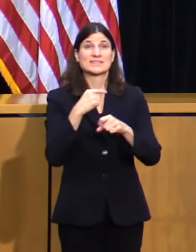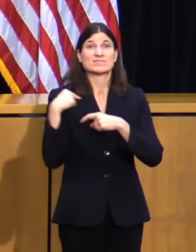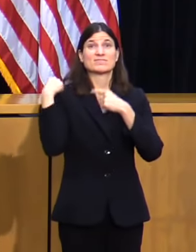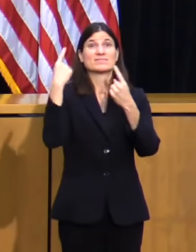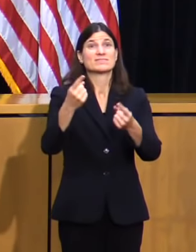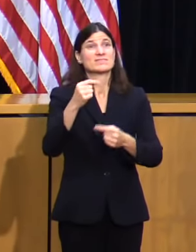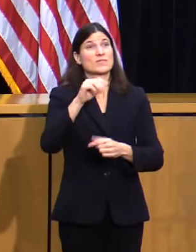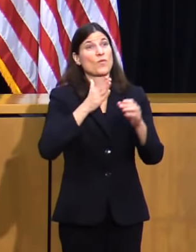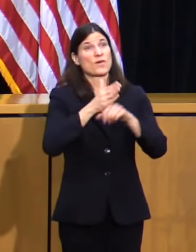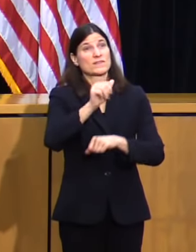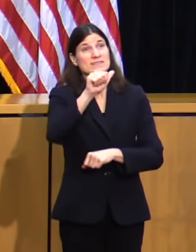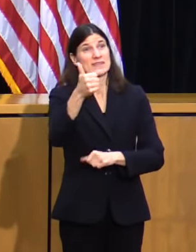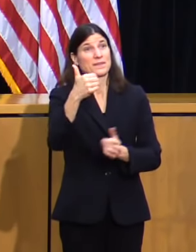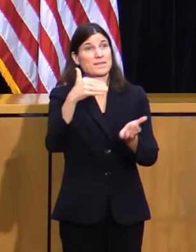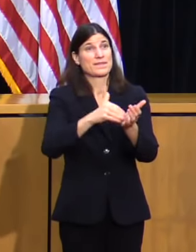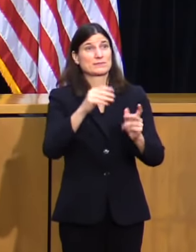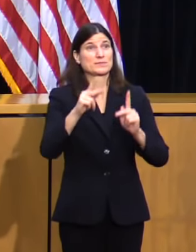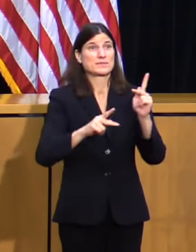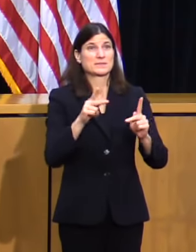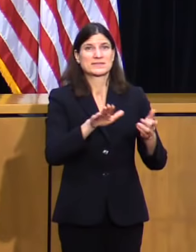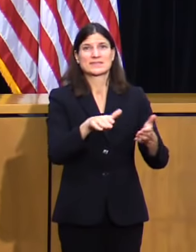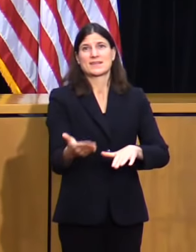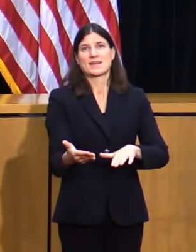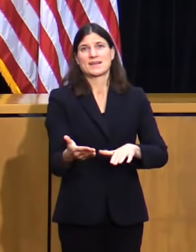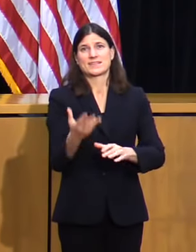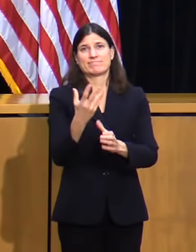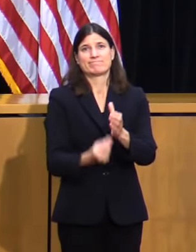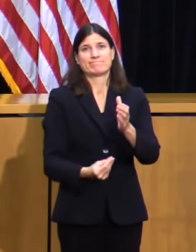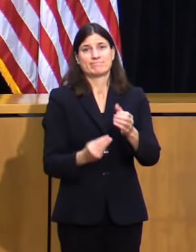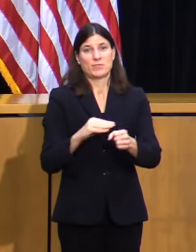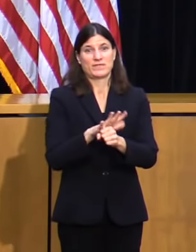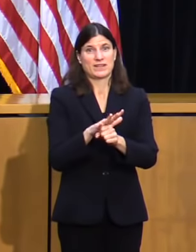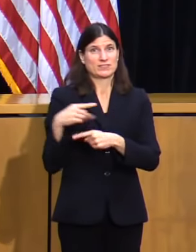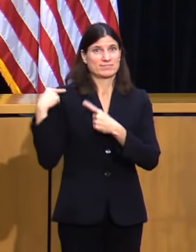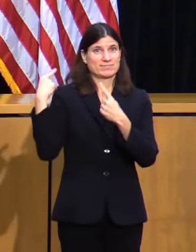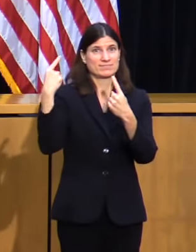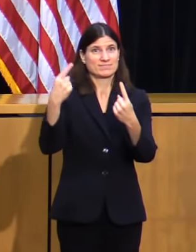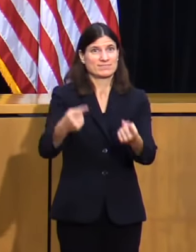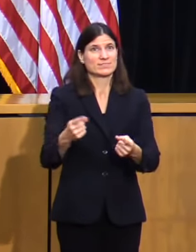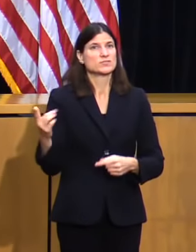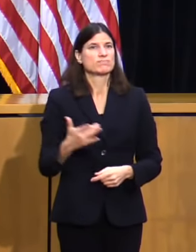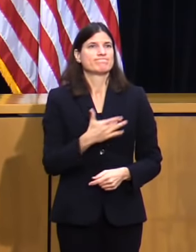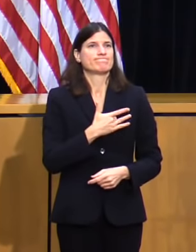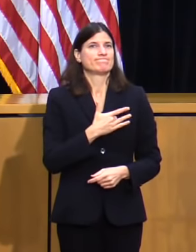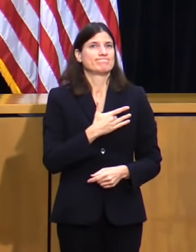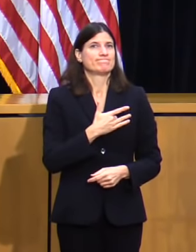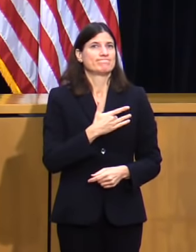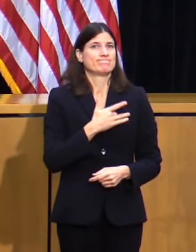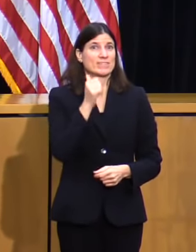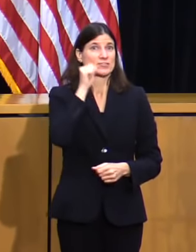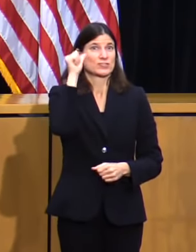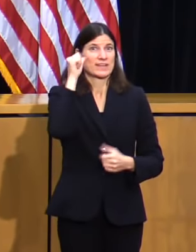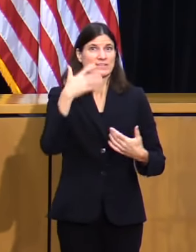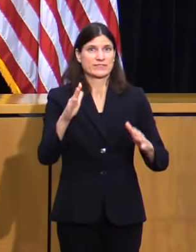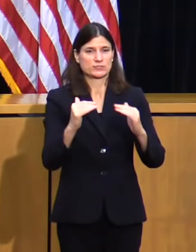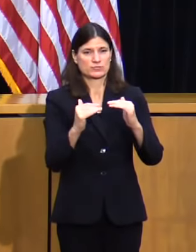merciless virus has undoubtedly impacted practically everybody one way or another here in Massachusetts, and reaching